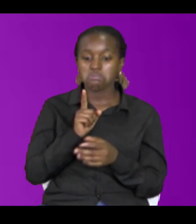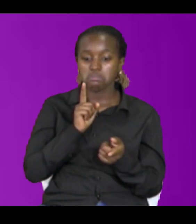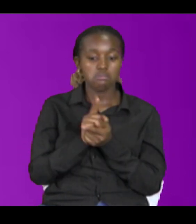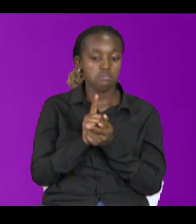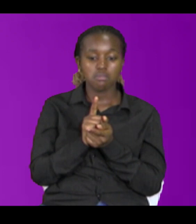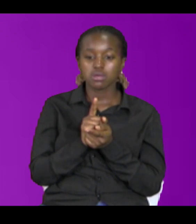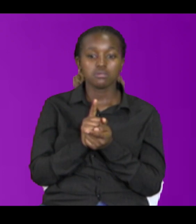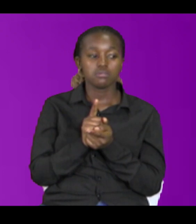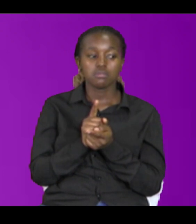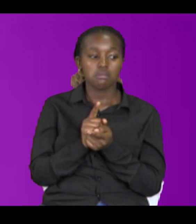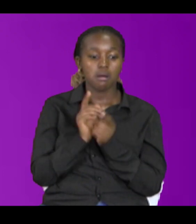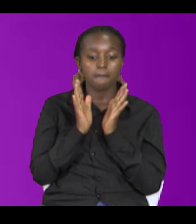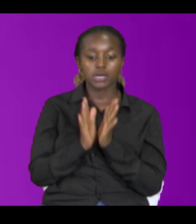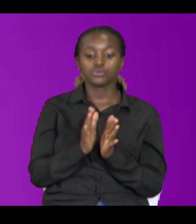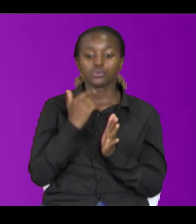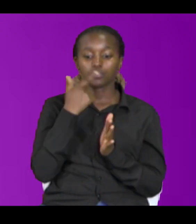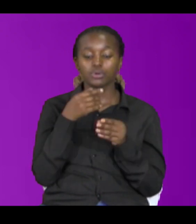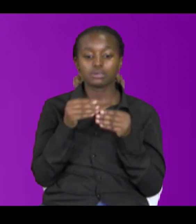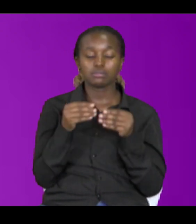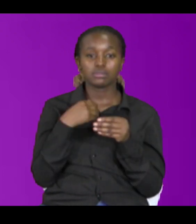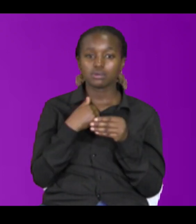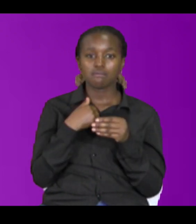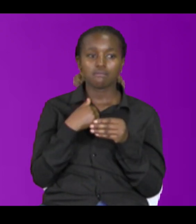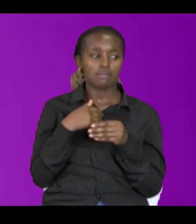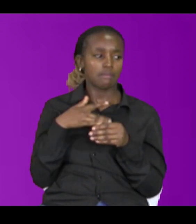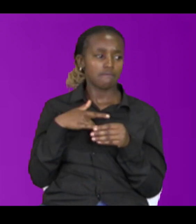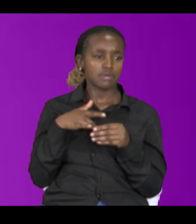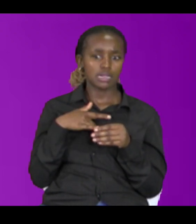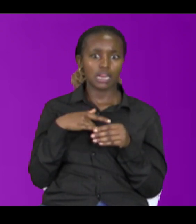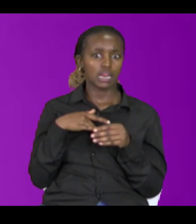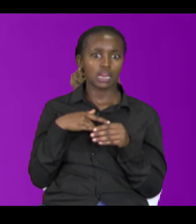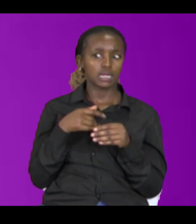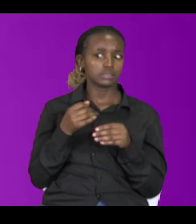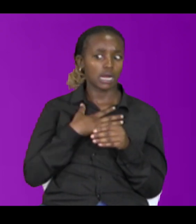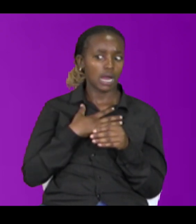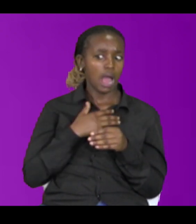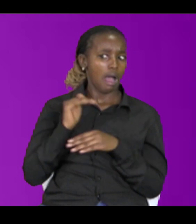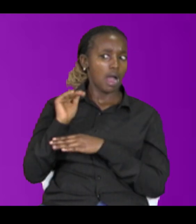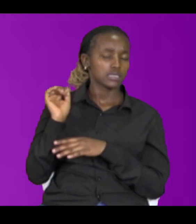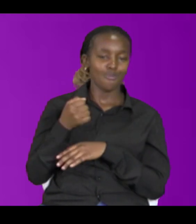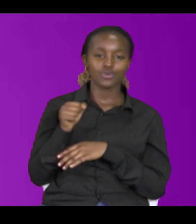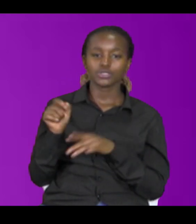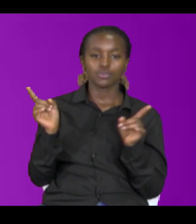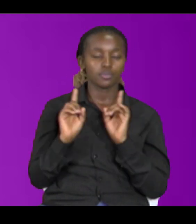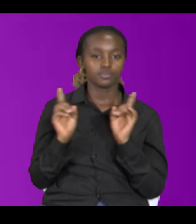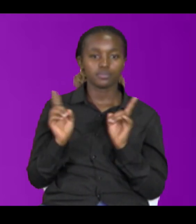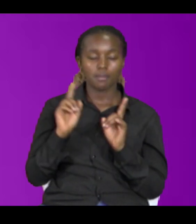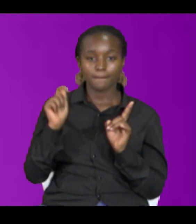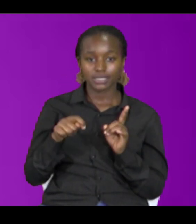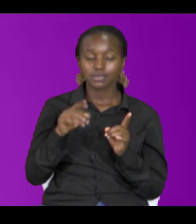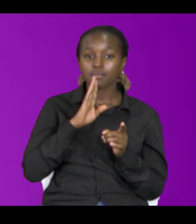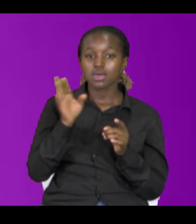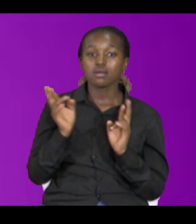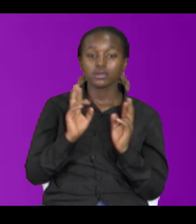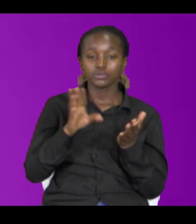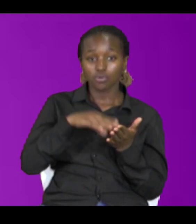a person with disability, don't be afraid to ask. Don't be afraid to learn